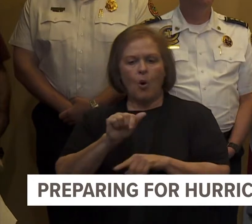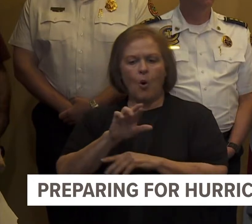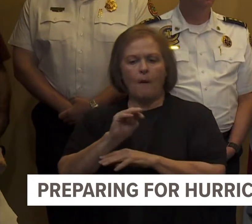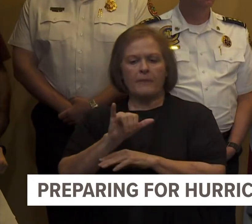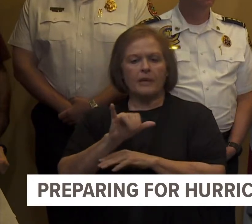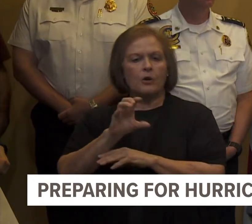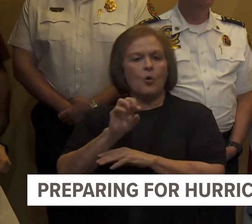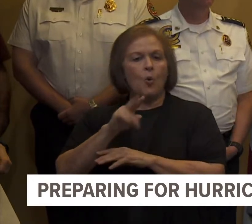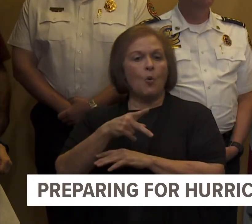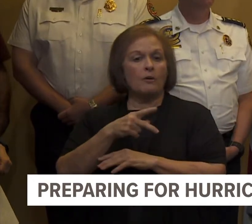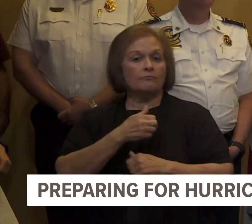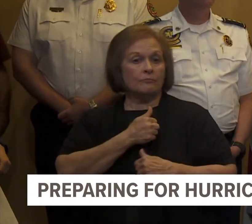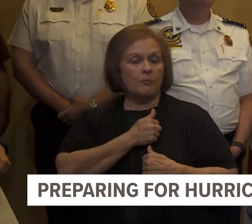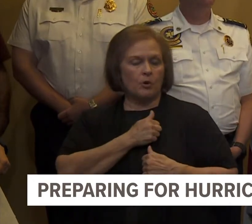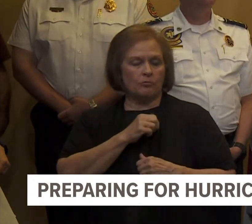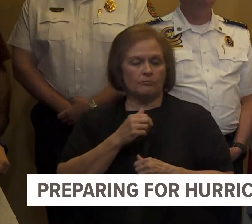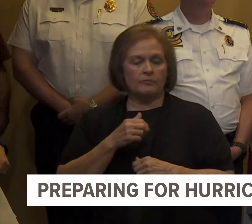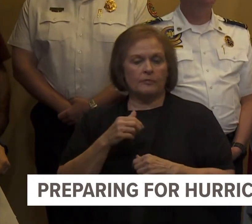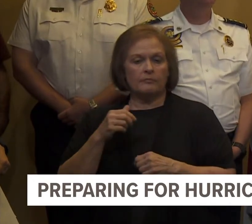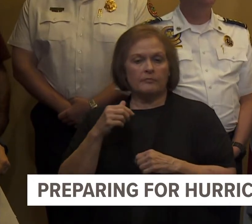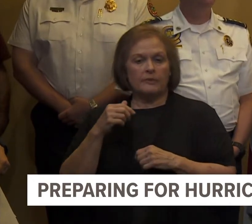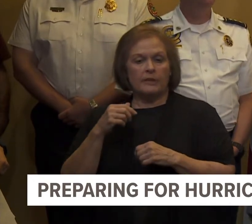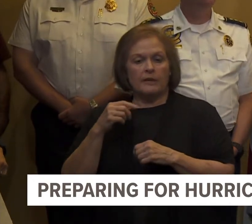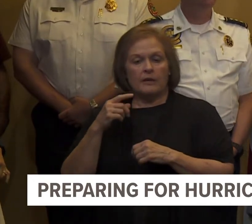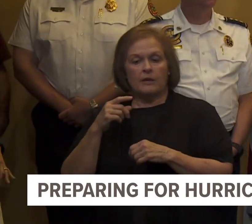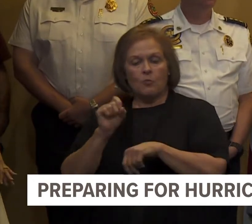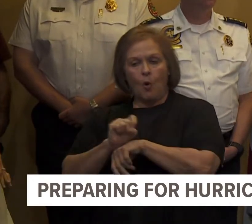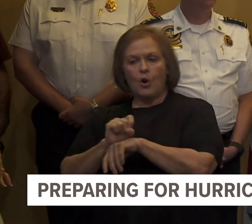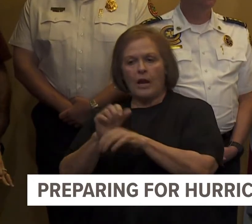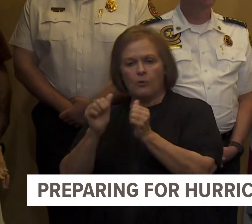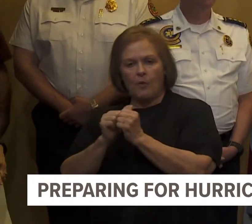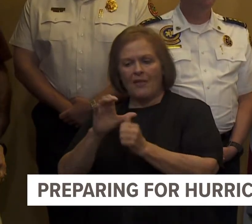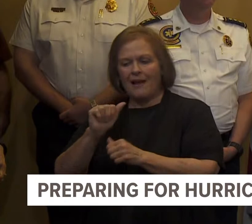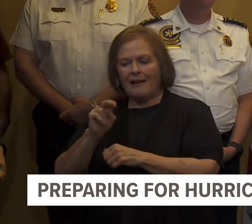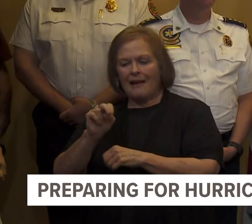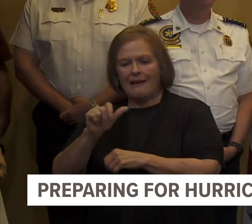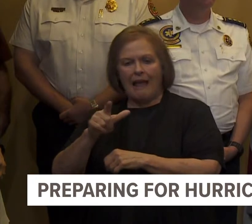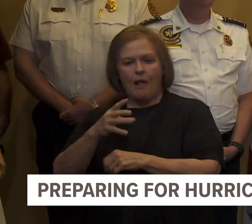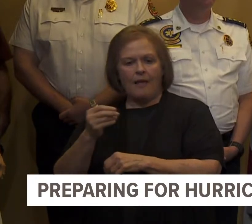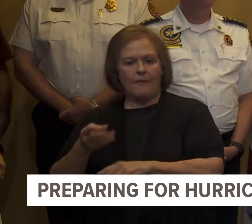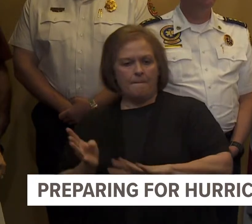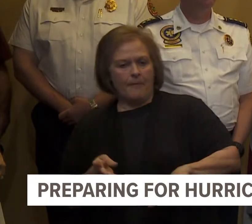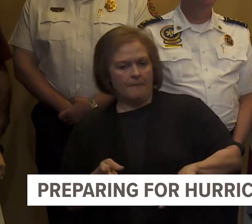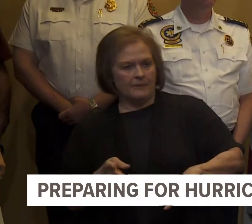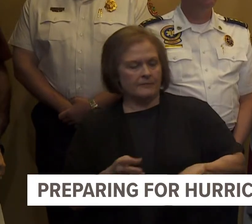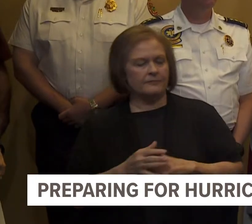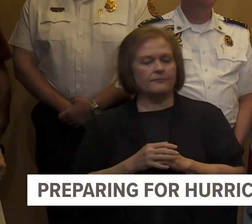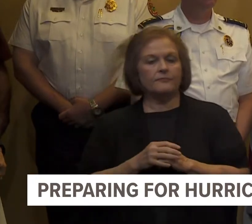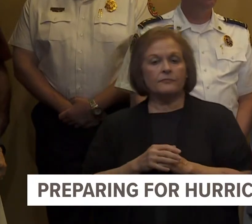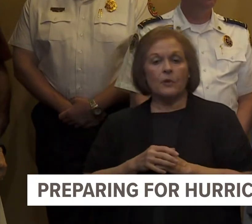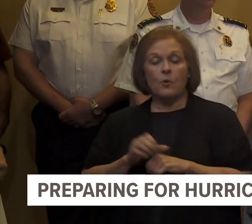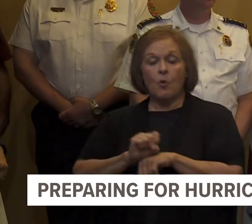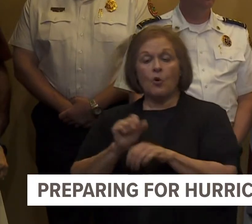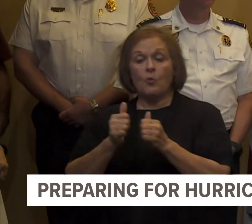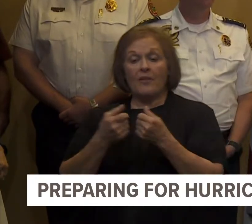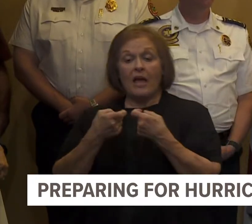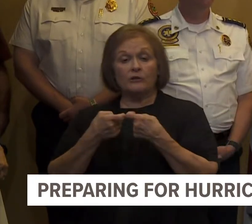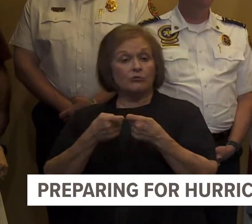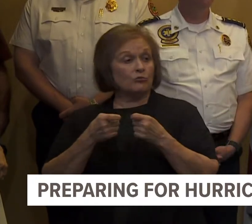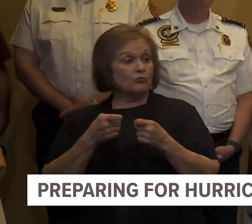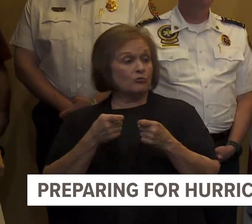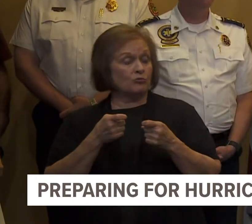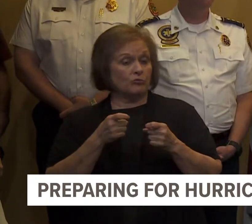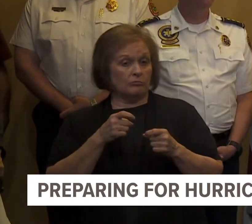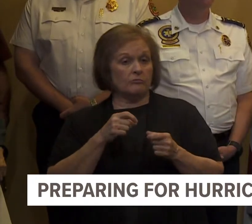Engineers being involved with the outfall canal pumping stations. Working with Entergy, our partner,